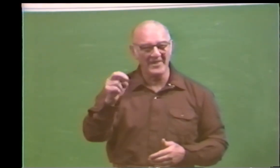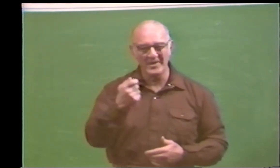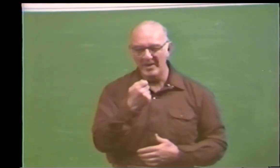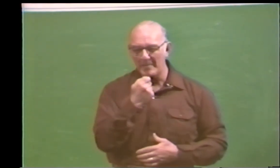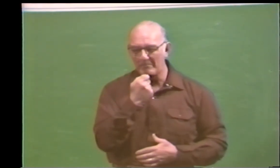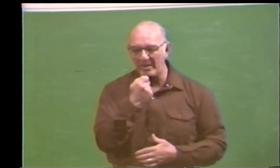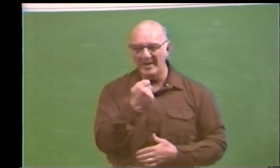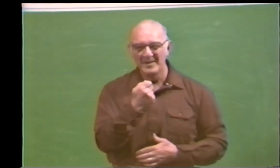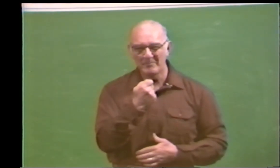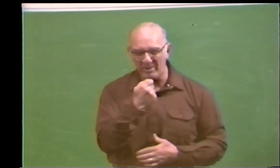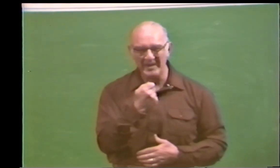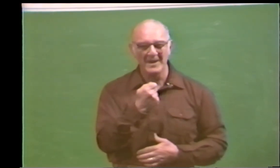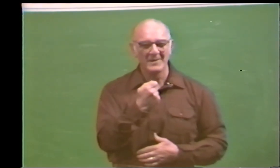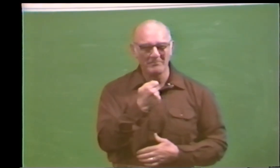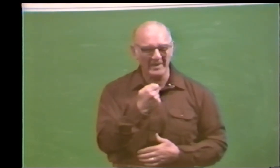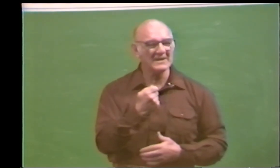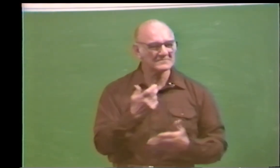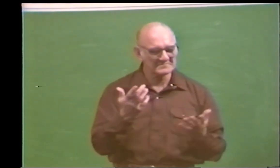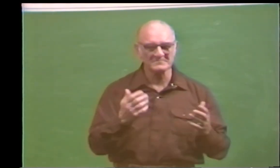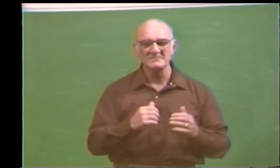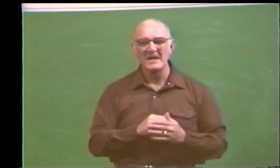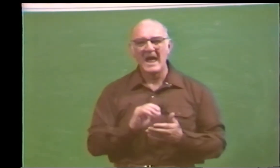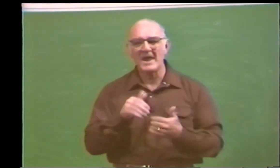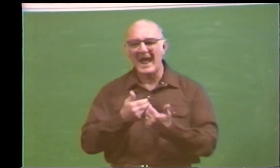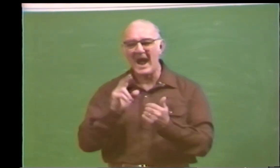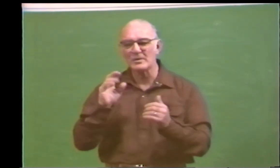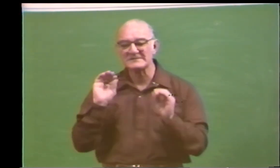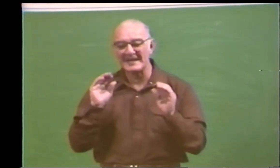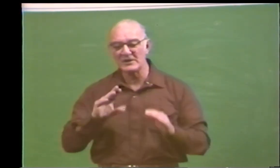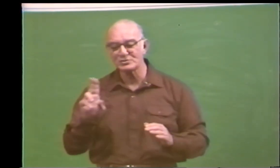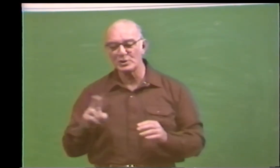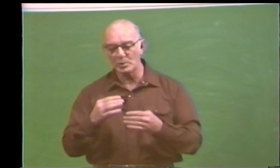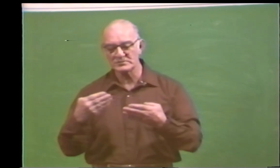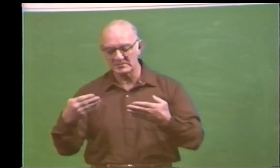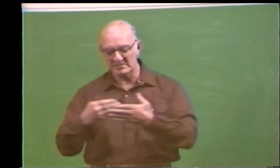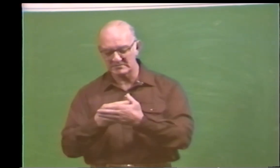feather, P, P, but, and how teacher uses